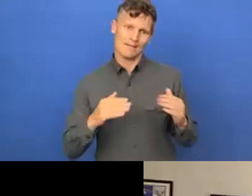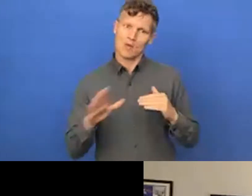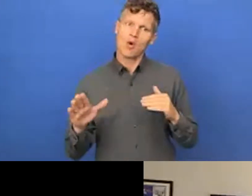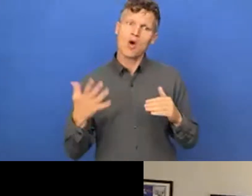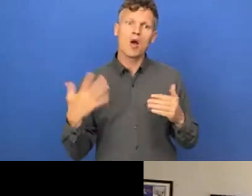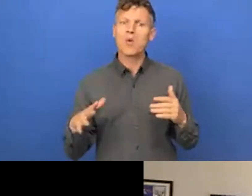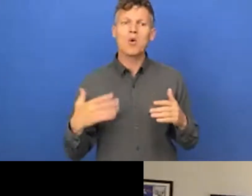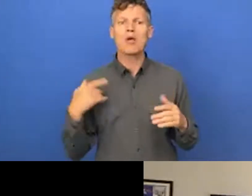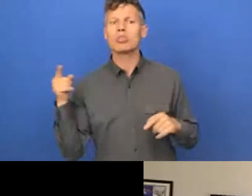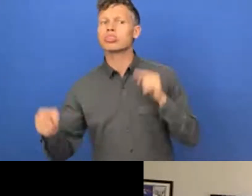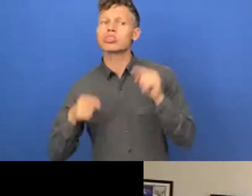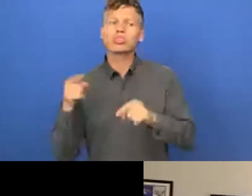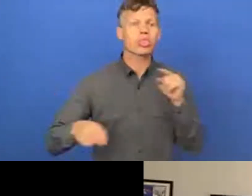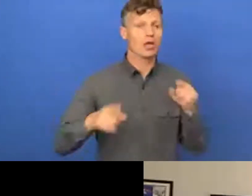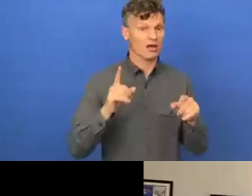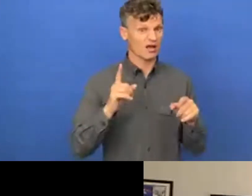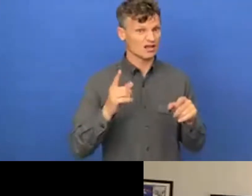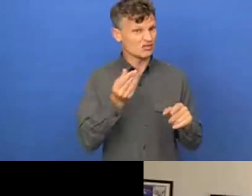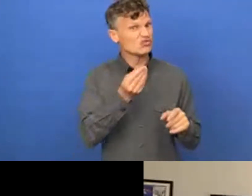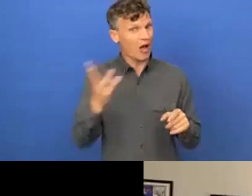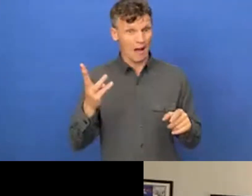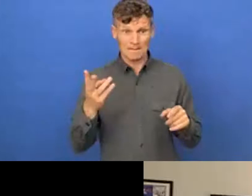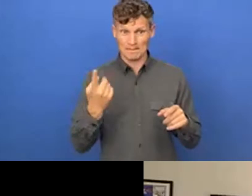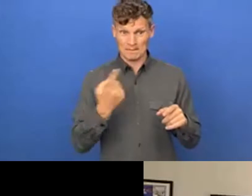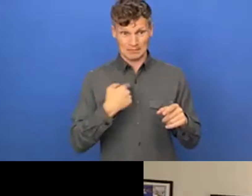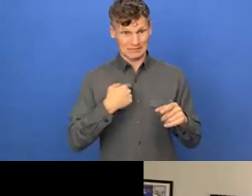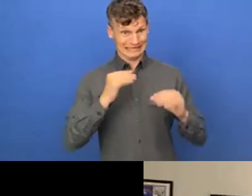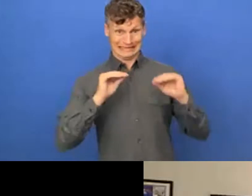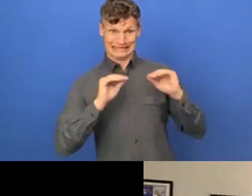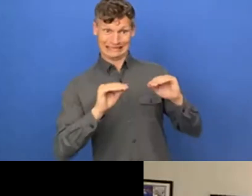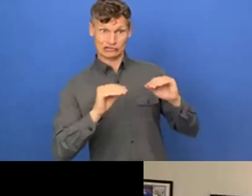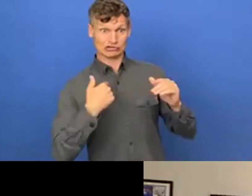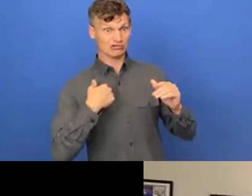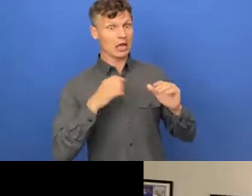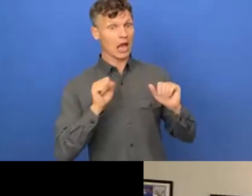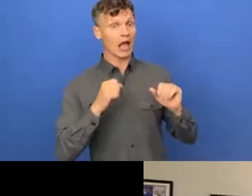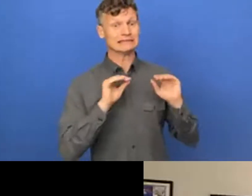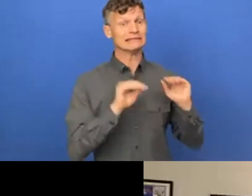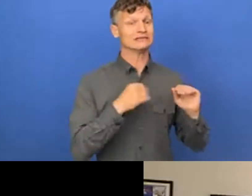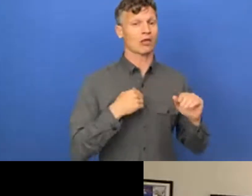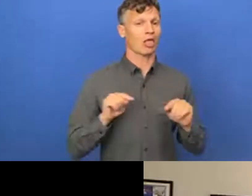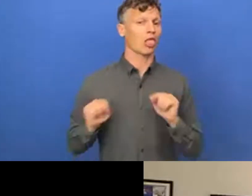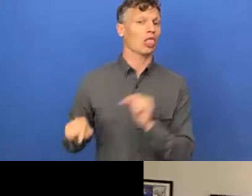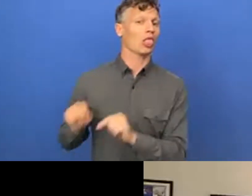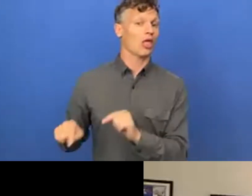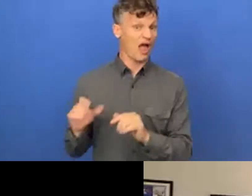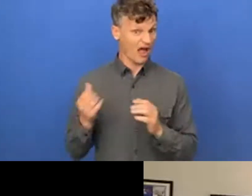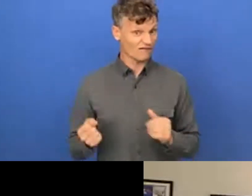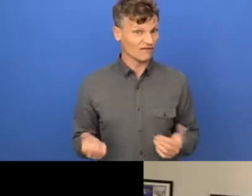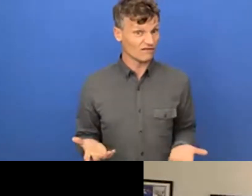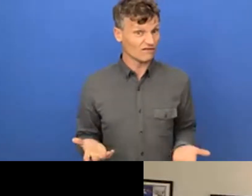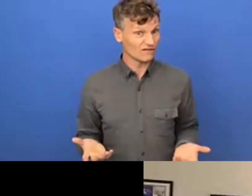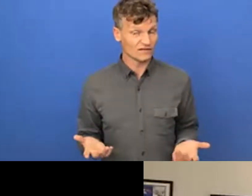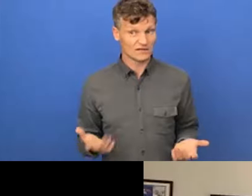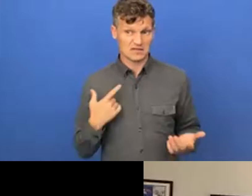perpetrators of bullying against students with disabilities, as well as non-disabled students and peers and students with disabilities among each other.